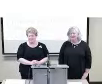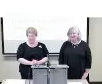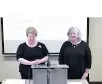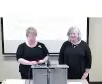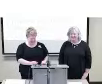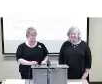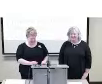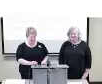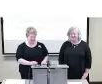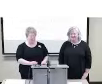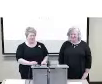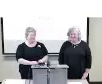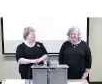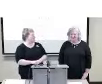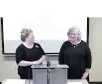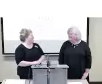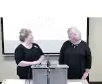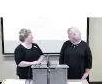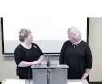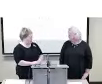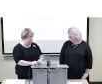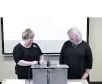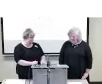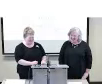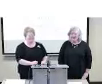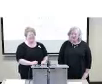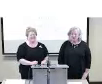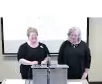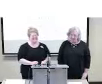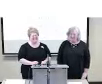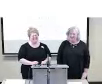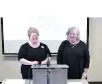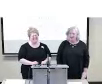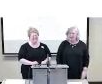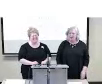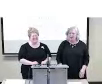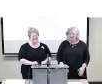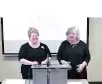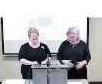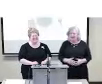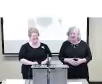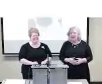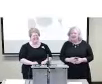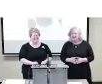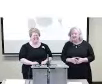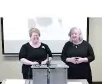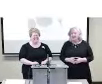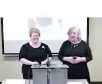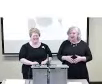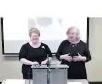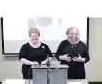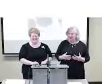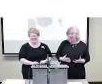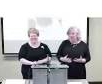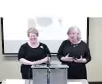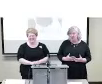and goal setting so since this was your favorite why don't you talk about this one was my favorite preparing and cleaning this is something